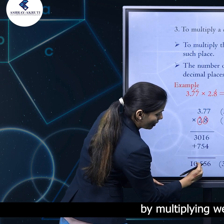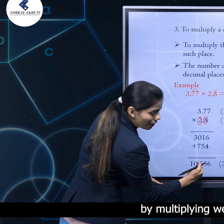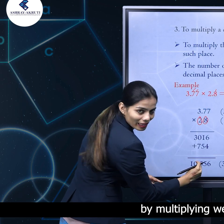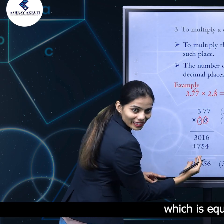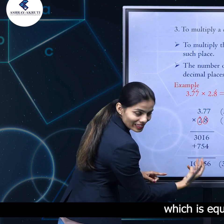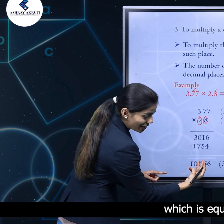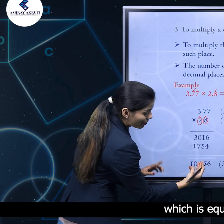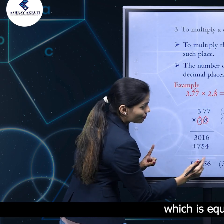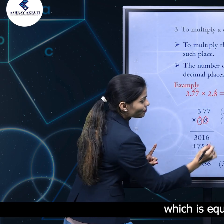is equal to